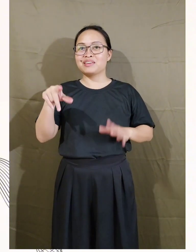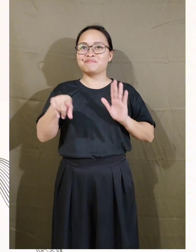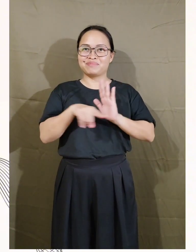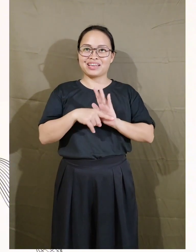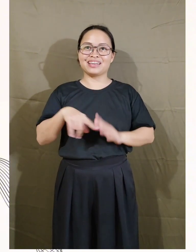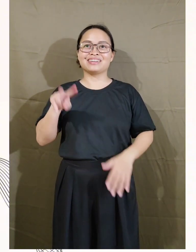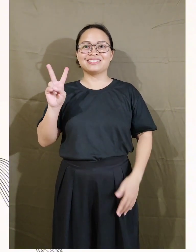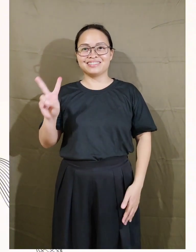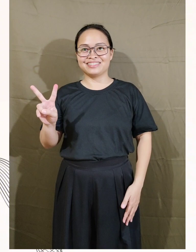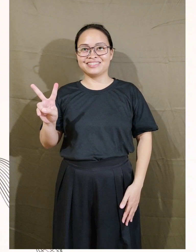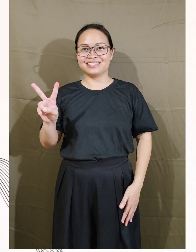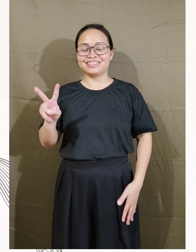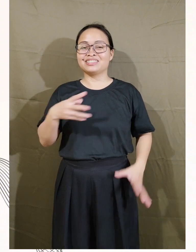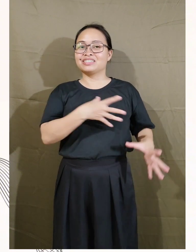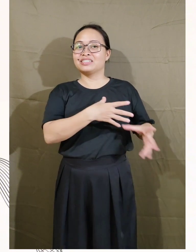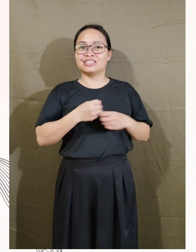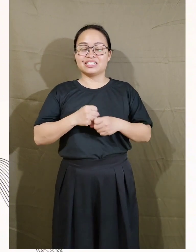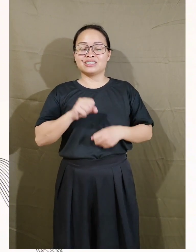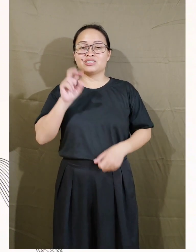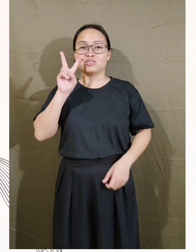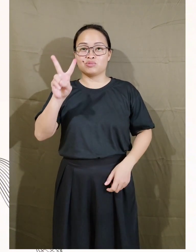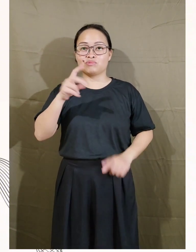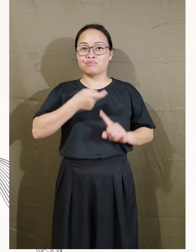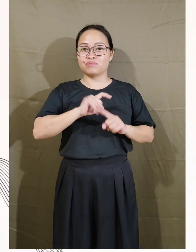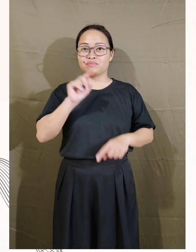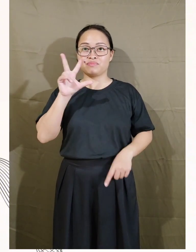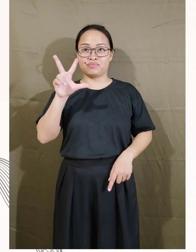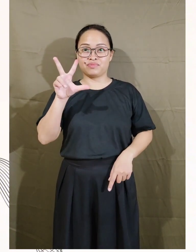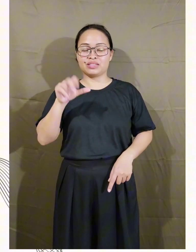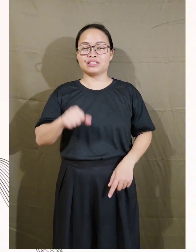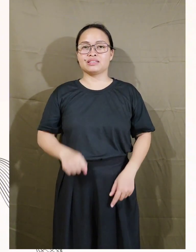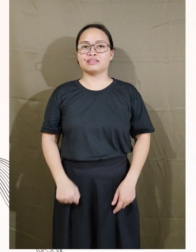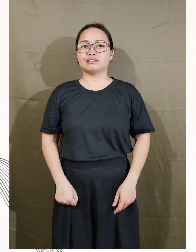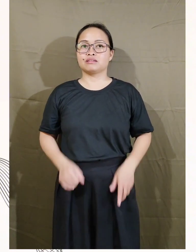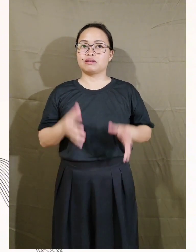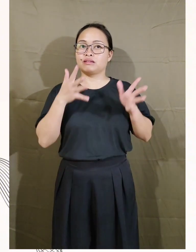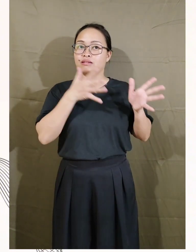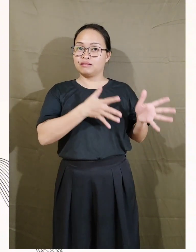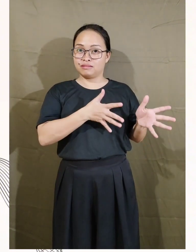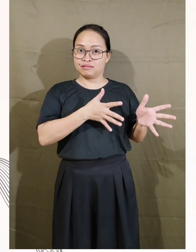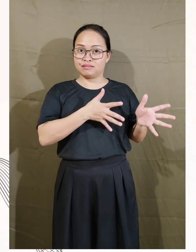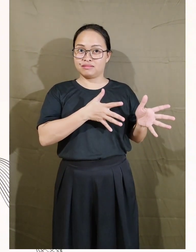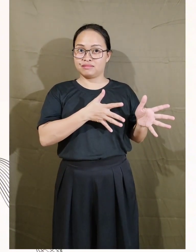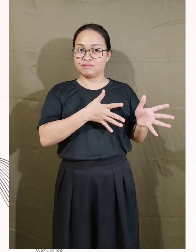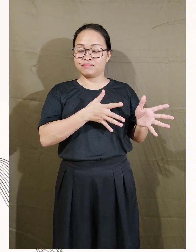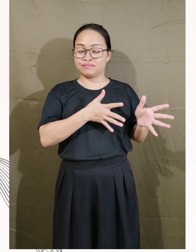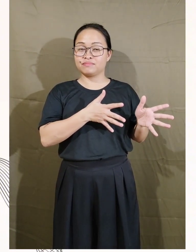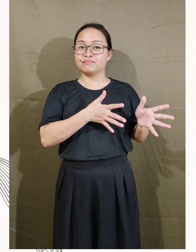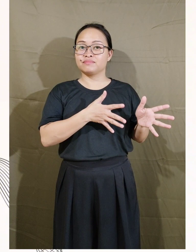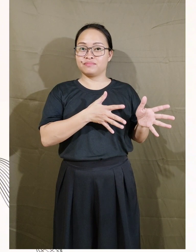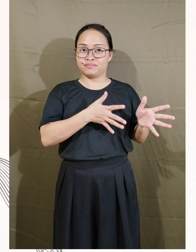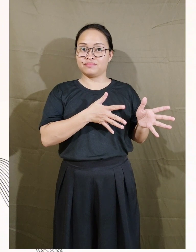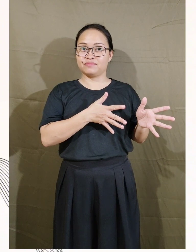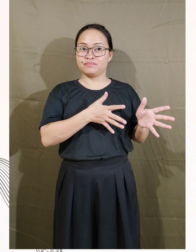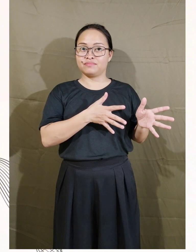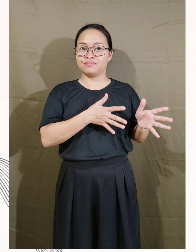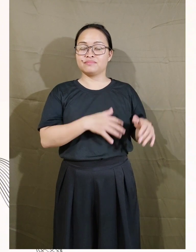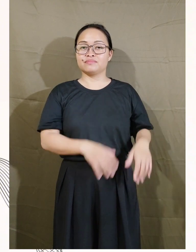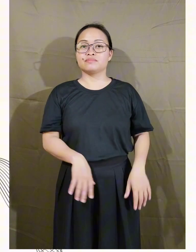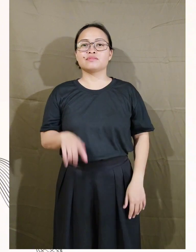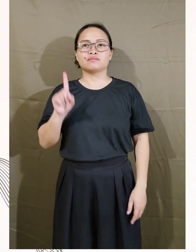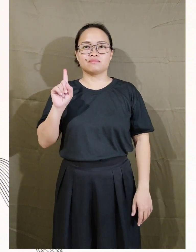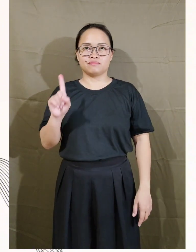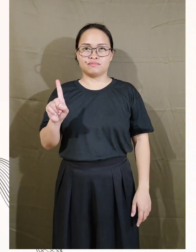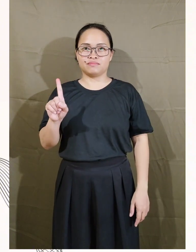2, let's take away 2 from 3, so the remaining number of object